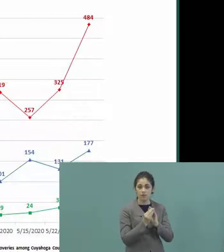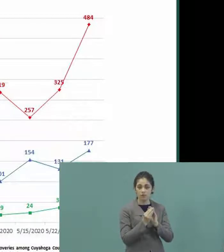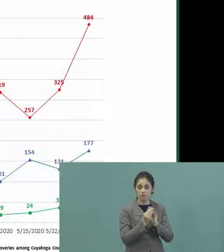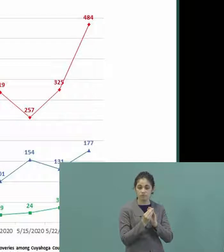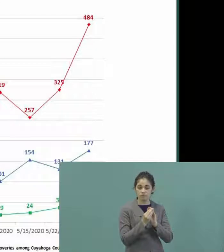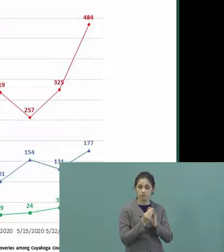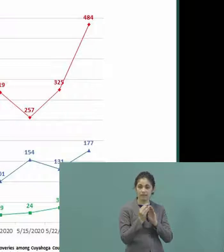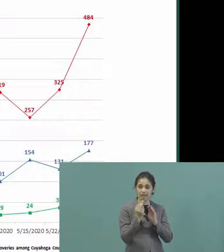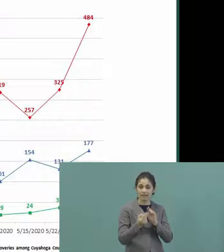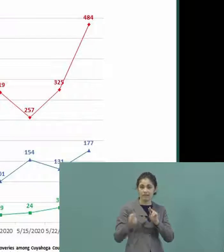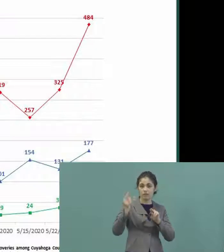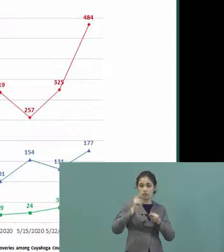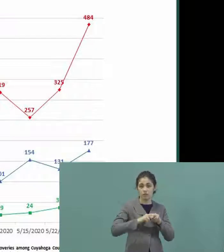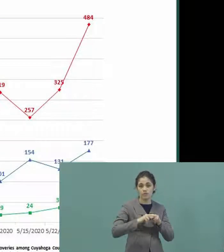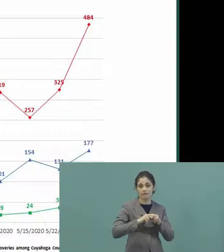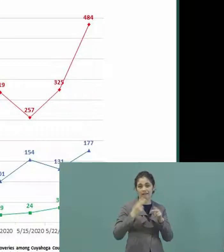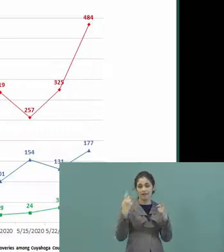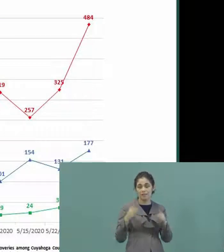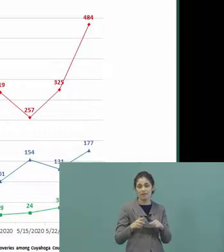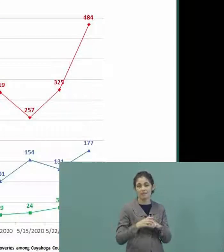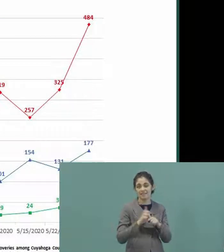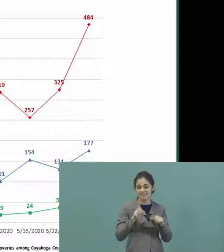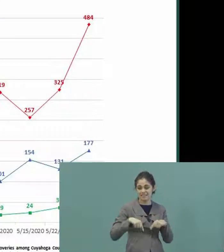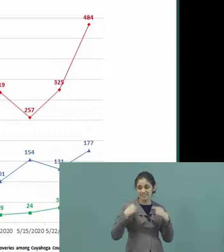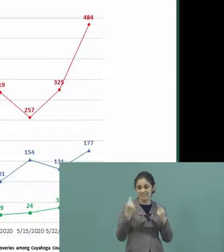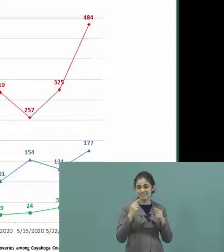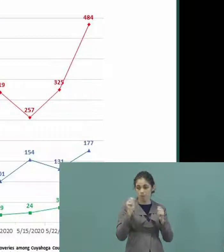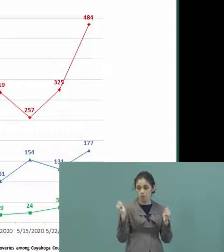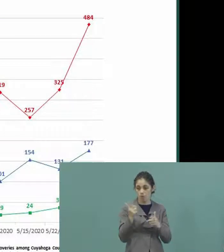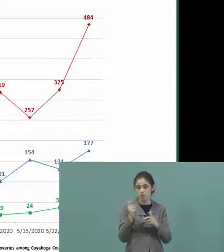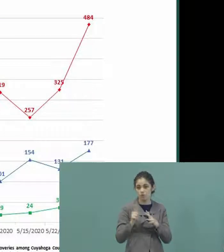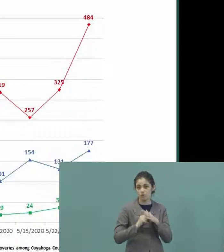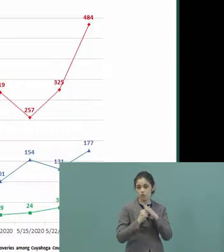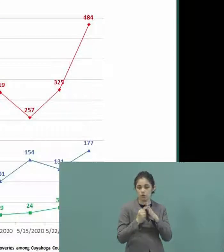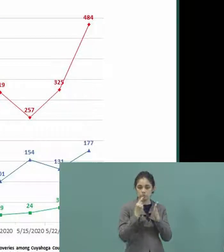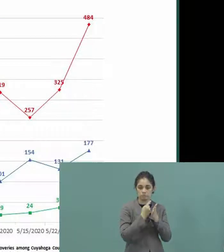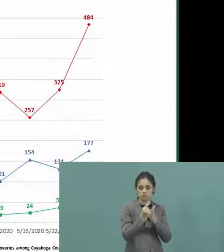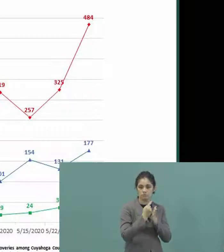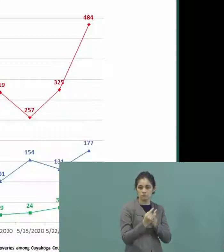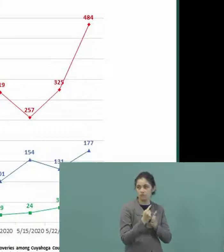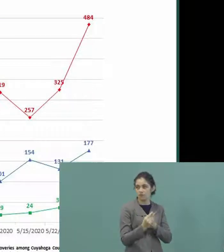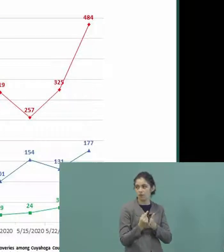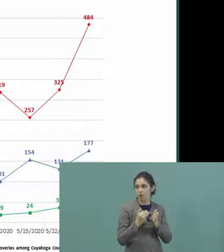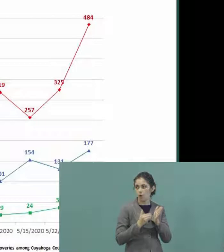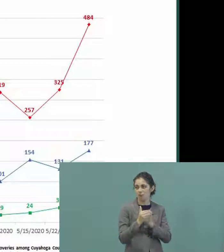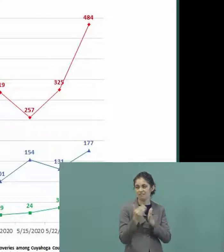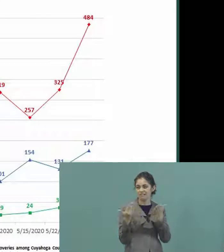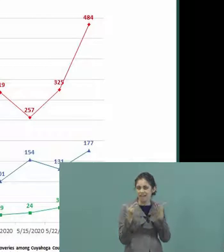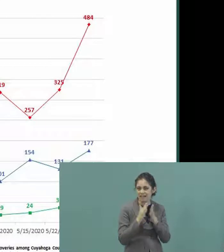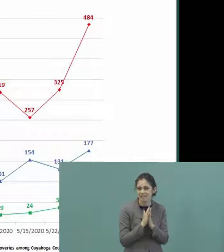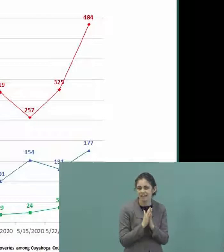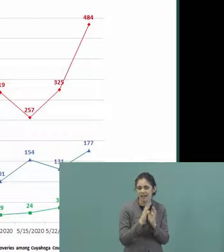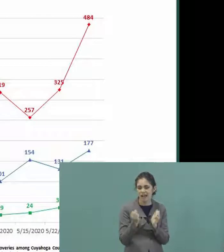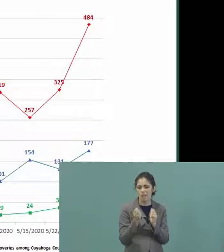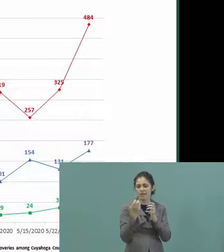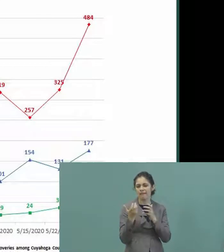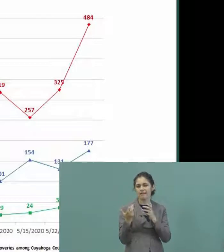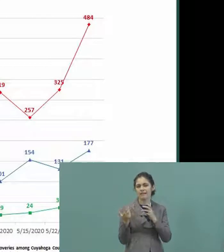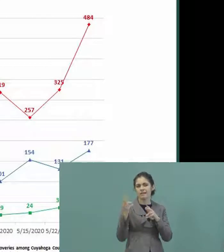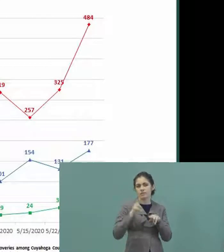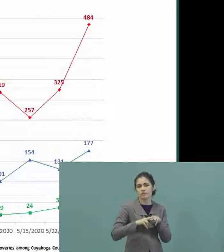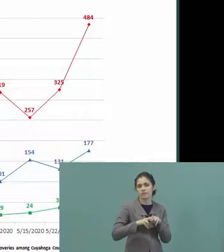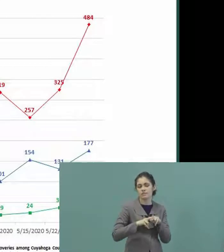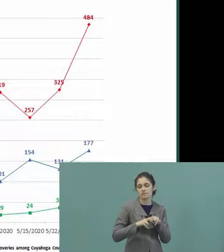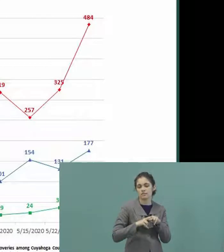the largest increase in cases since this all started week to week. I'm often asked how many cases we